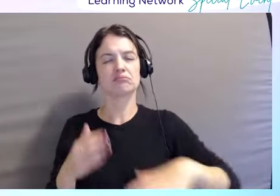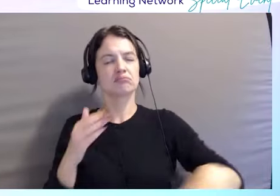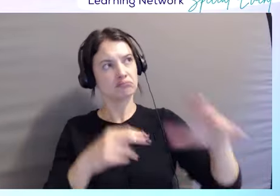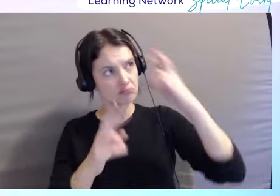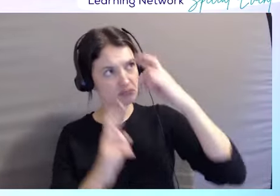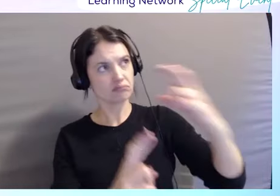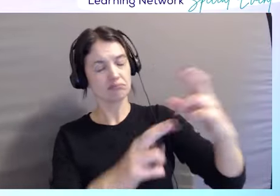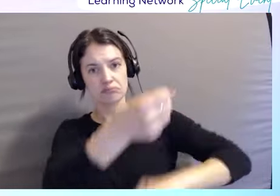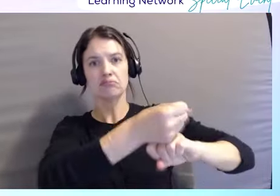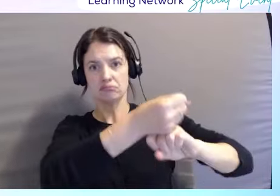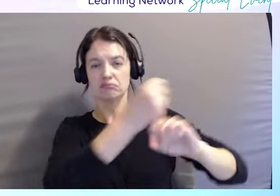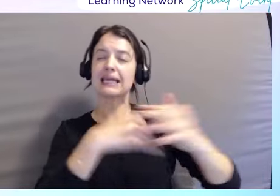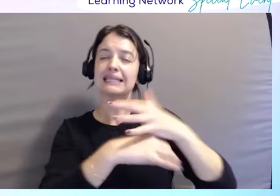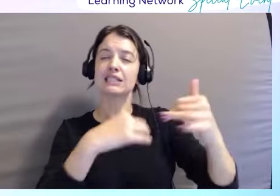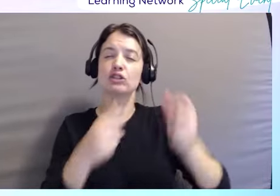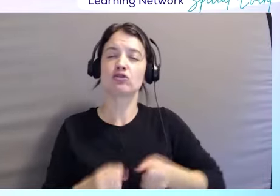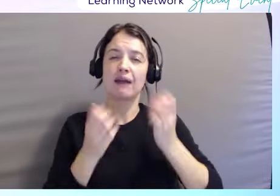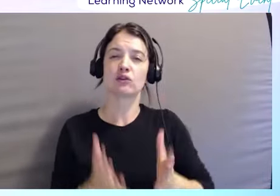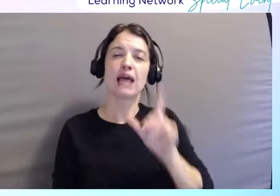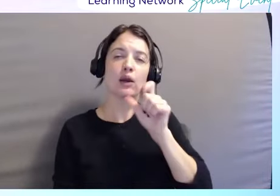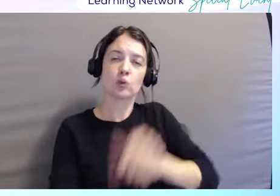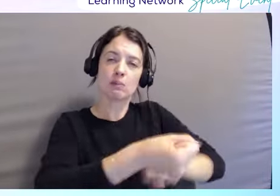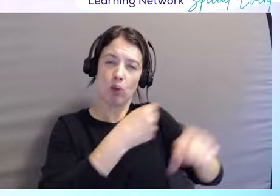Indigenous survivors and those supporting them.